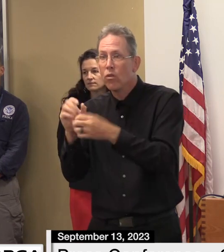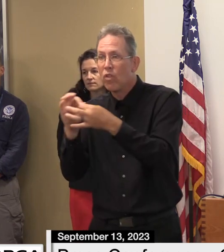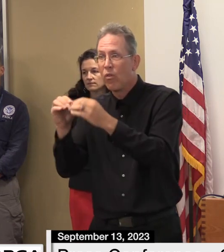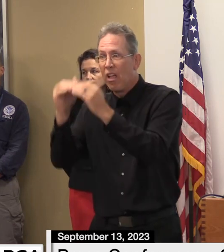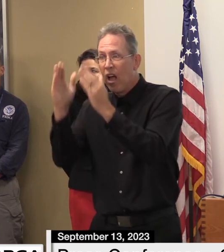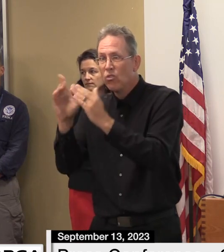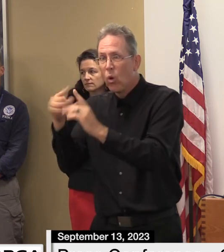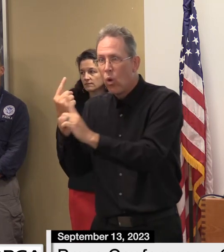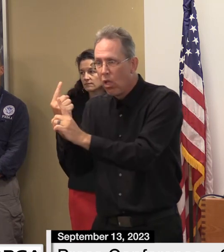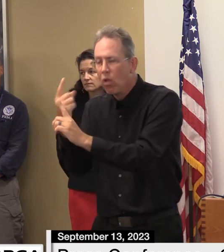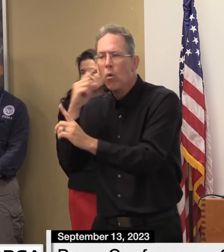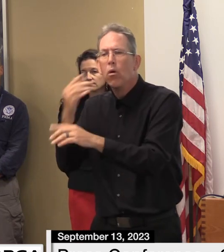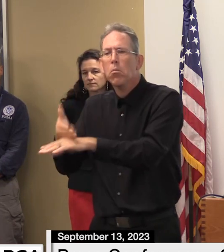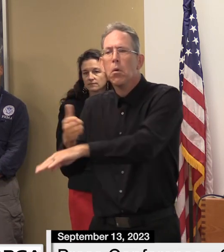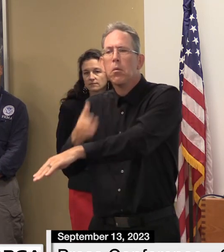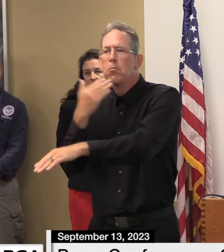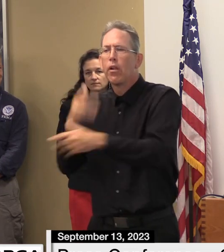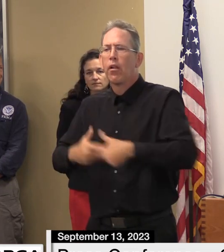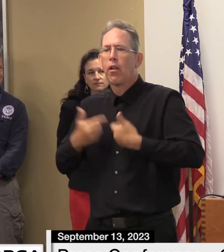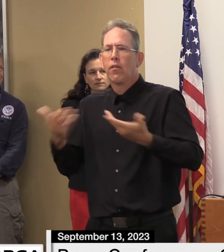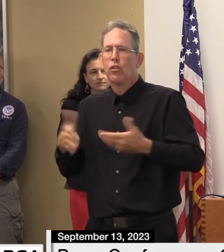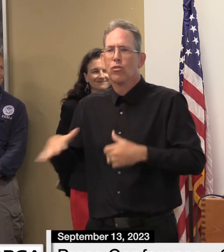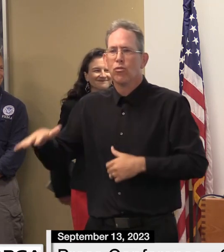progress. So with that, I'll turn it over to